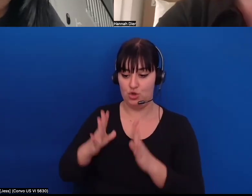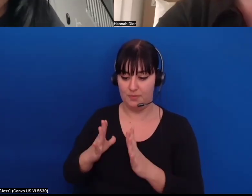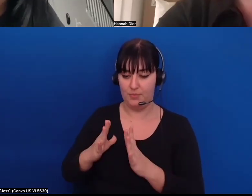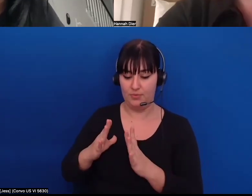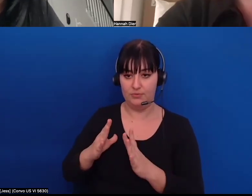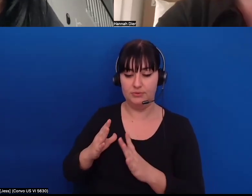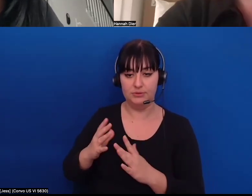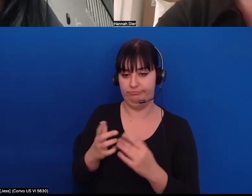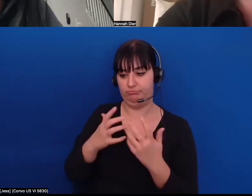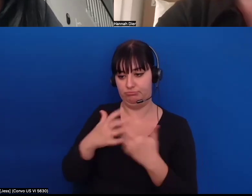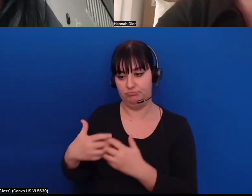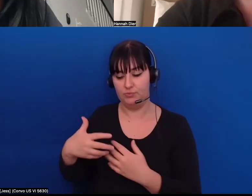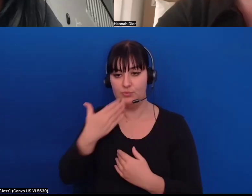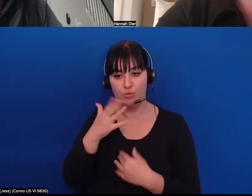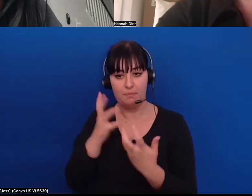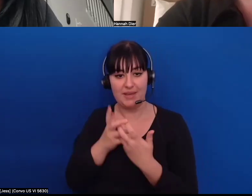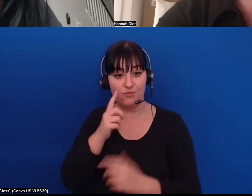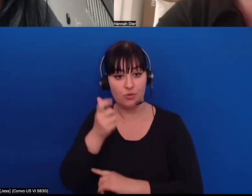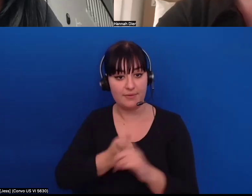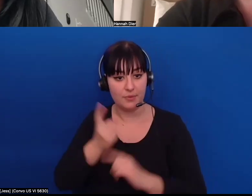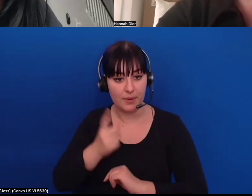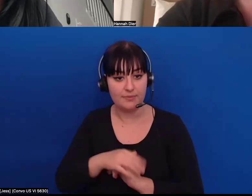work for everyone. But